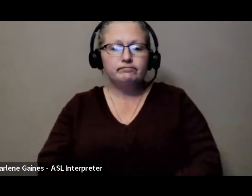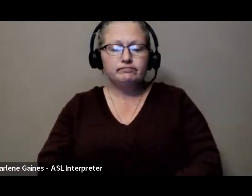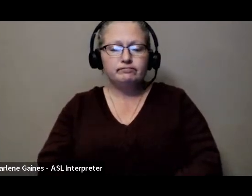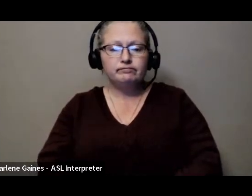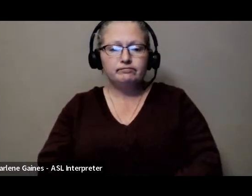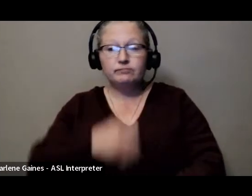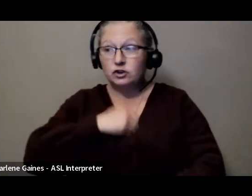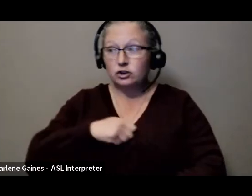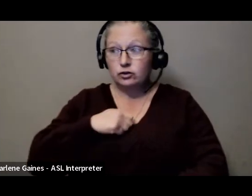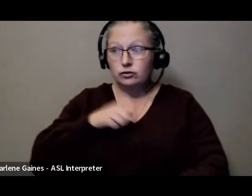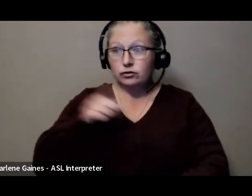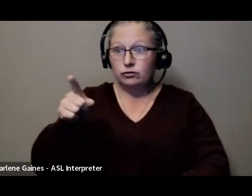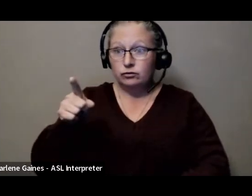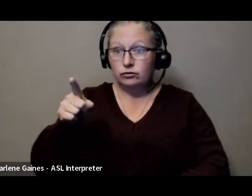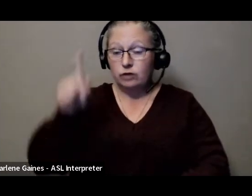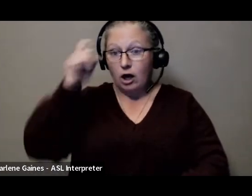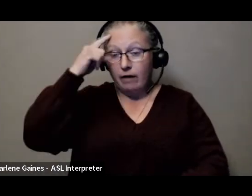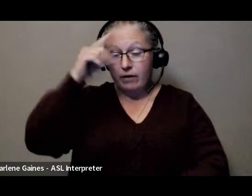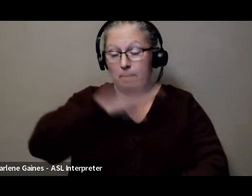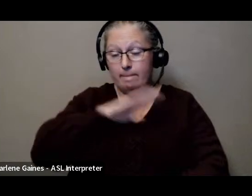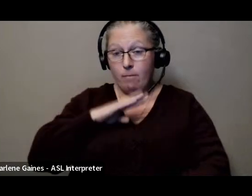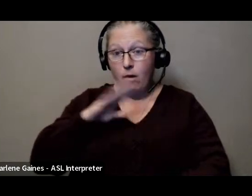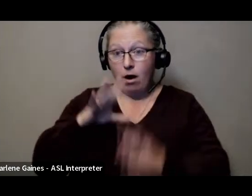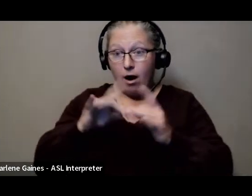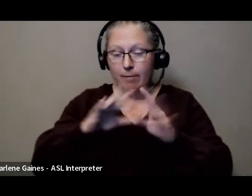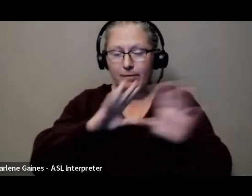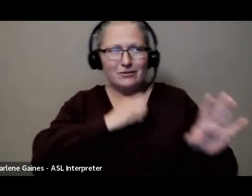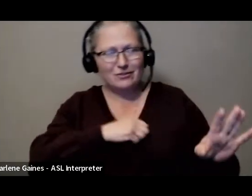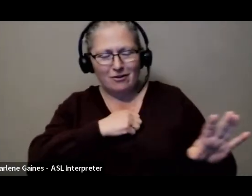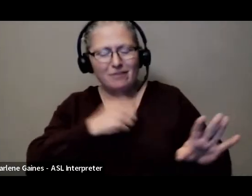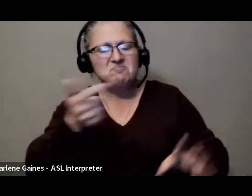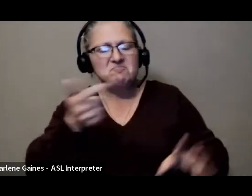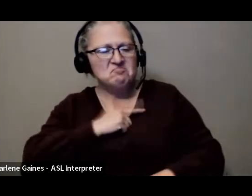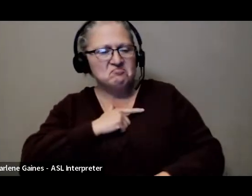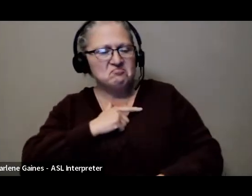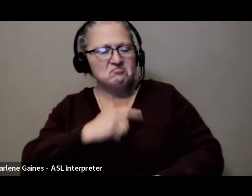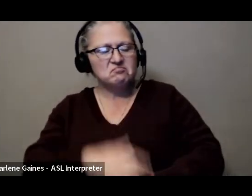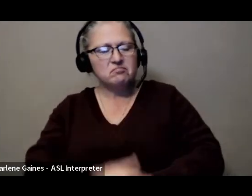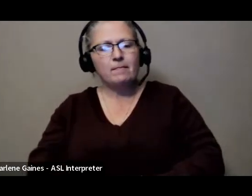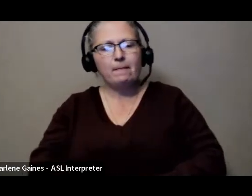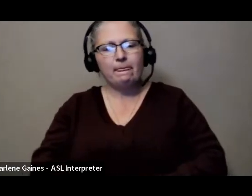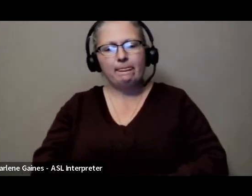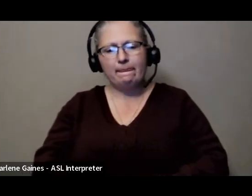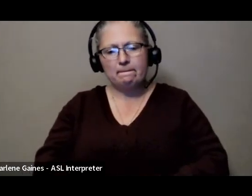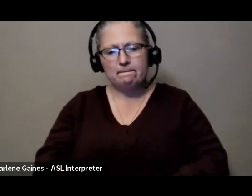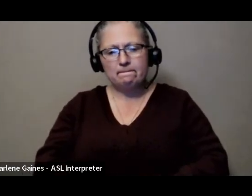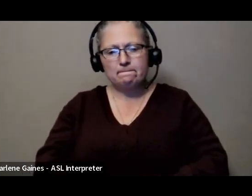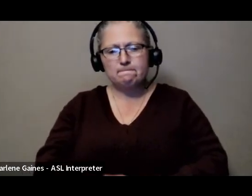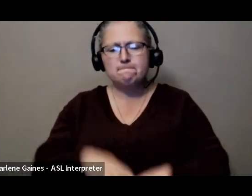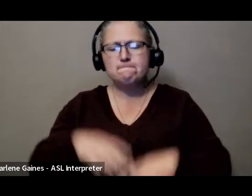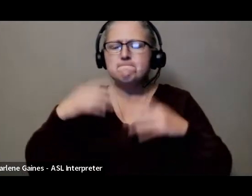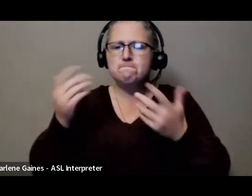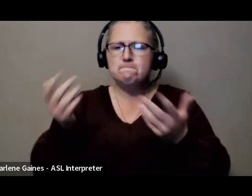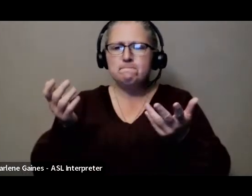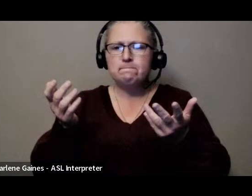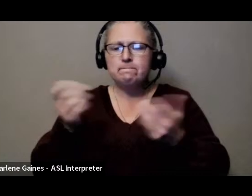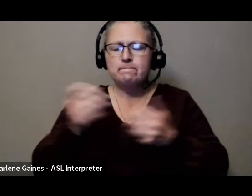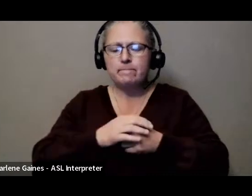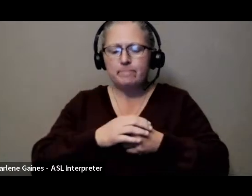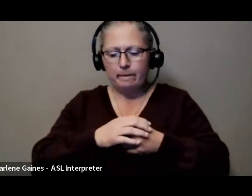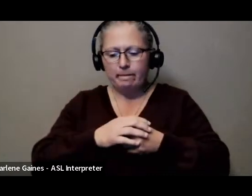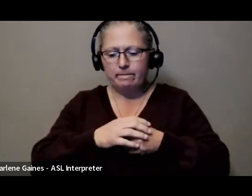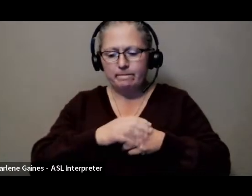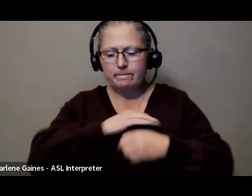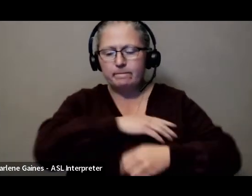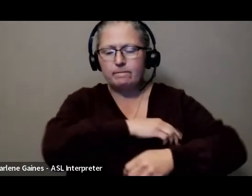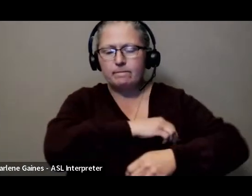Sorry, are you saying governing board comments? Yes. Sorry, I'll take a Okay. turn. It's a lot. Well,